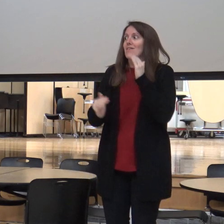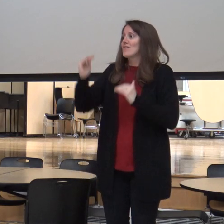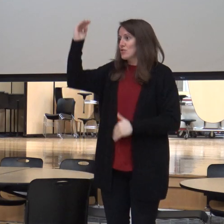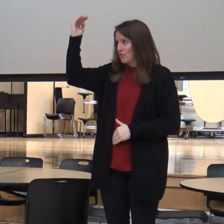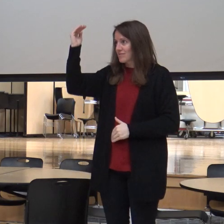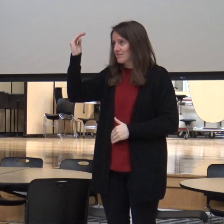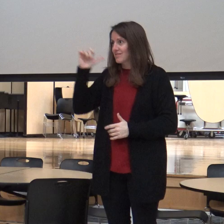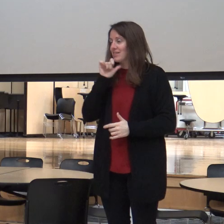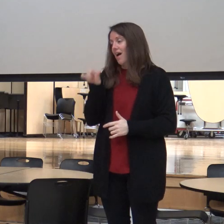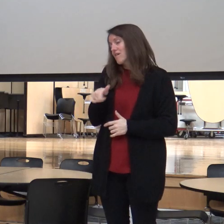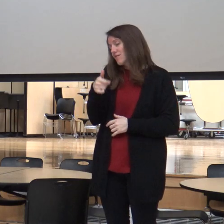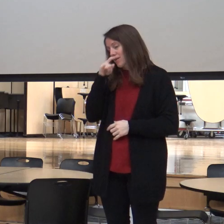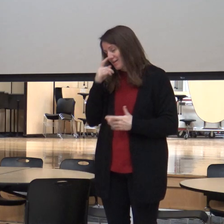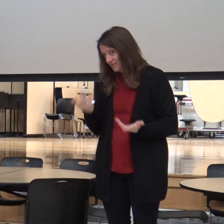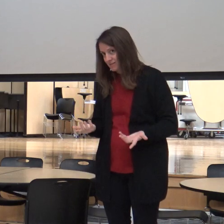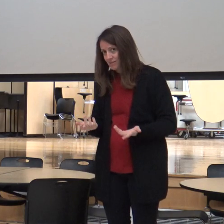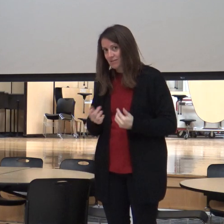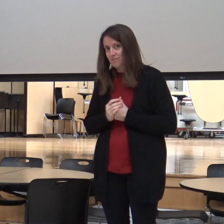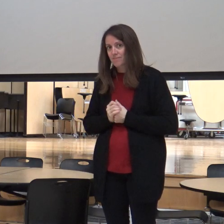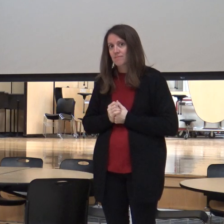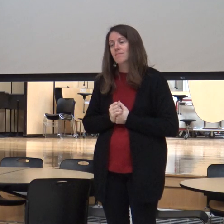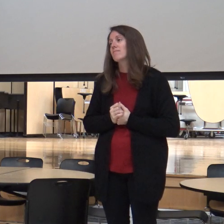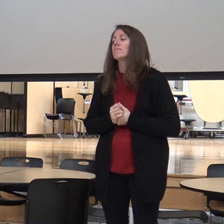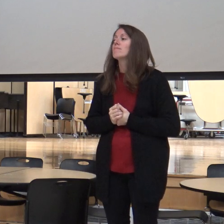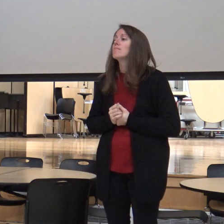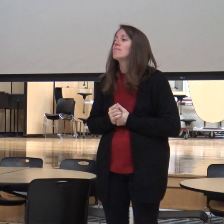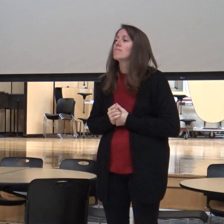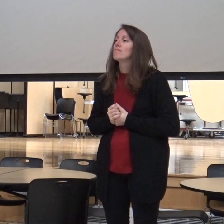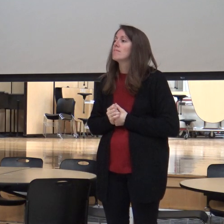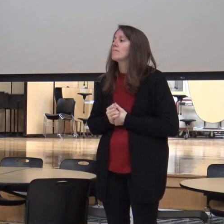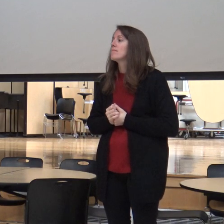that process, not other kids.